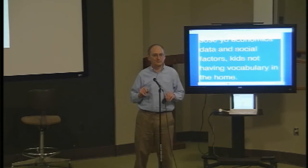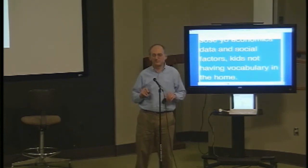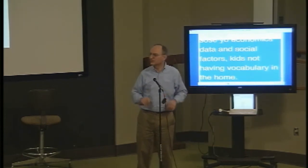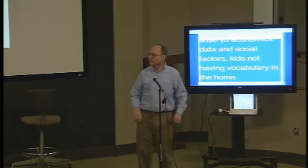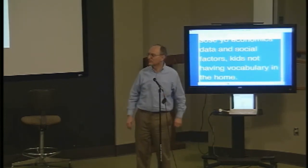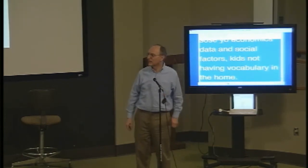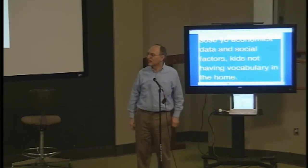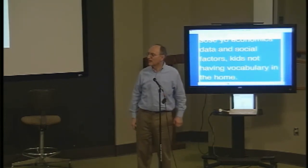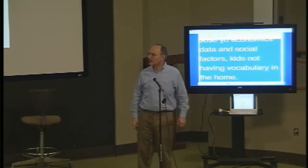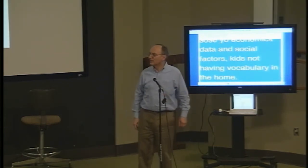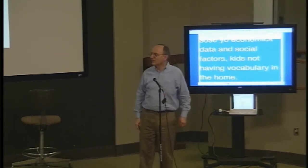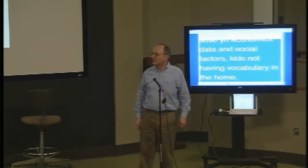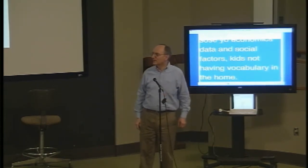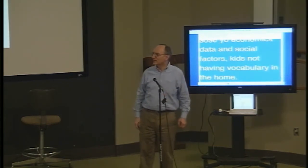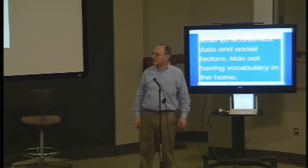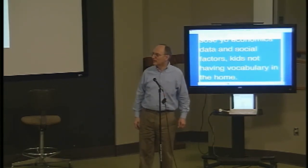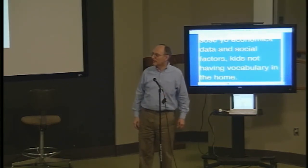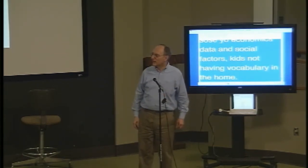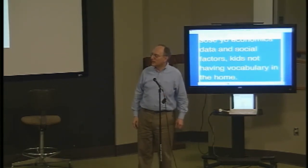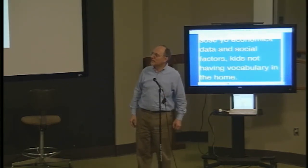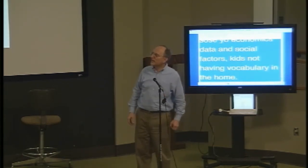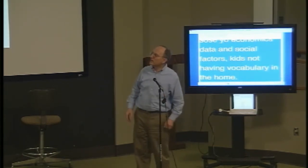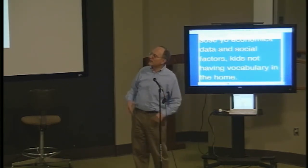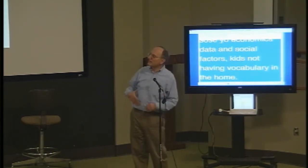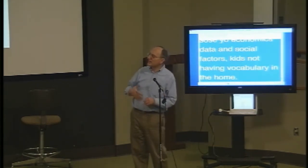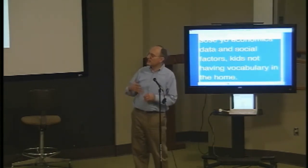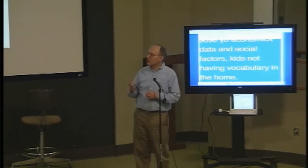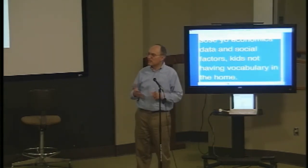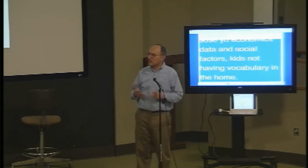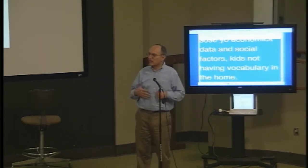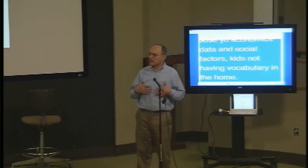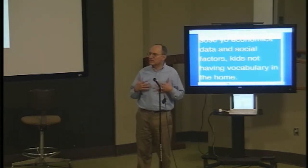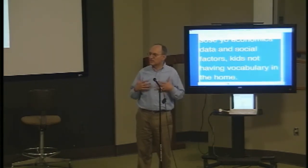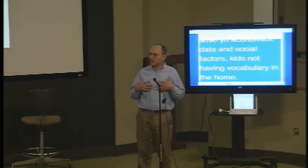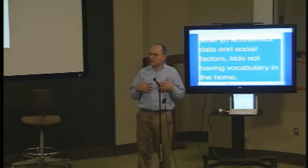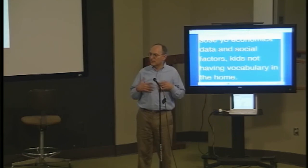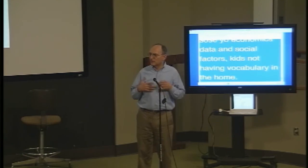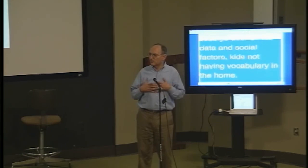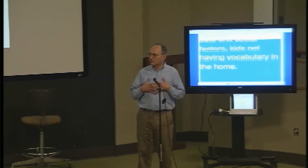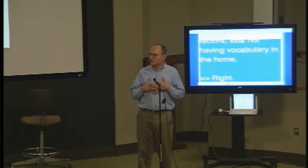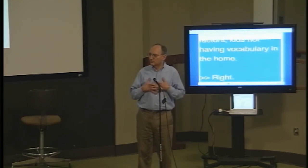Okay. Well. So you're asking whether this is are